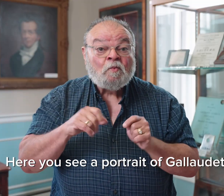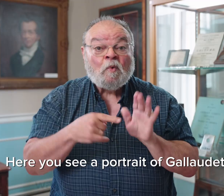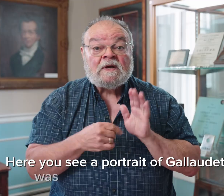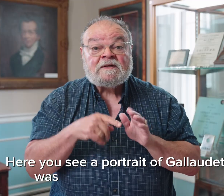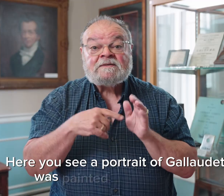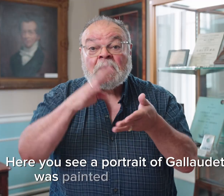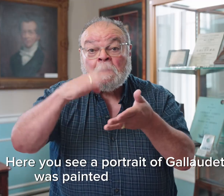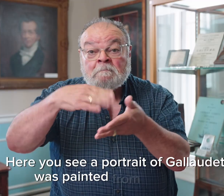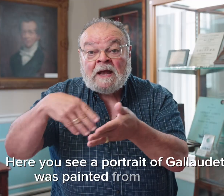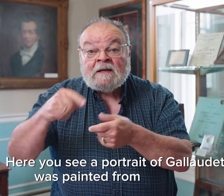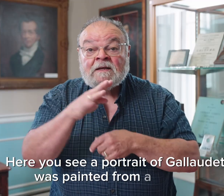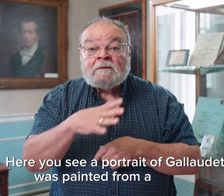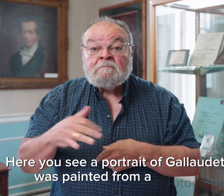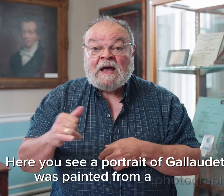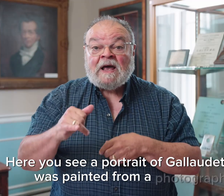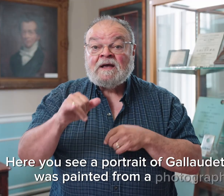was painted from a photograph